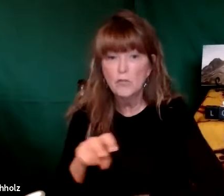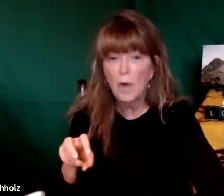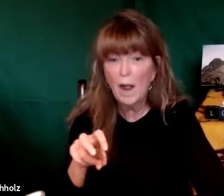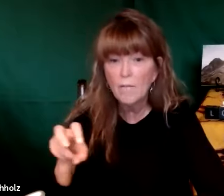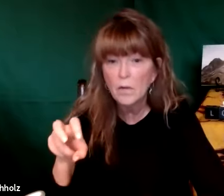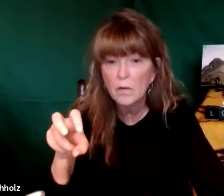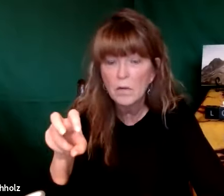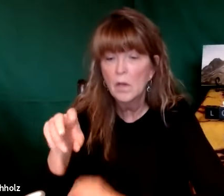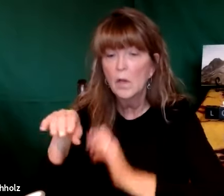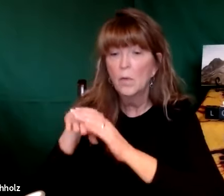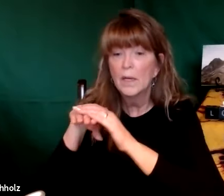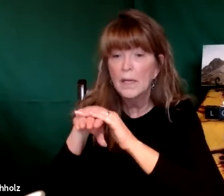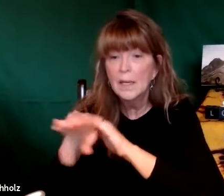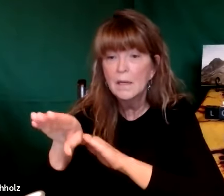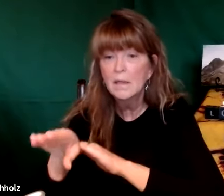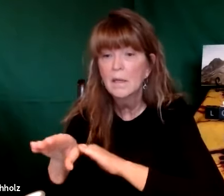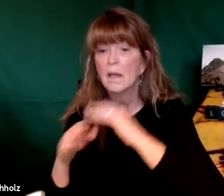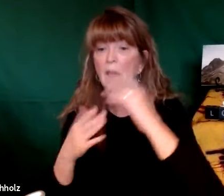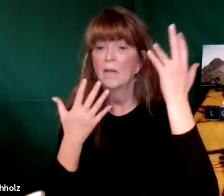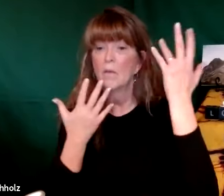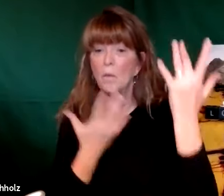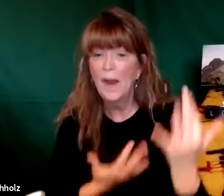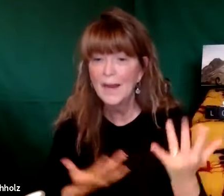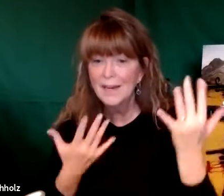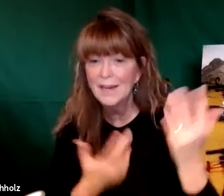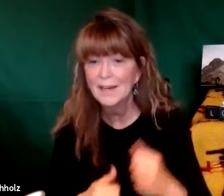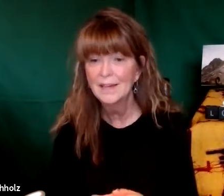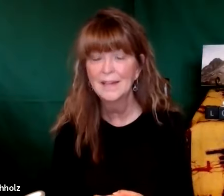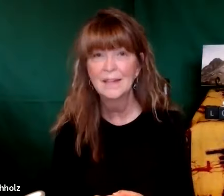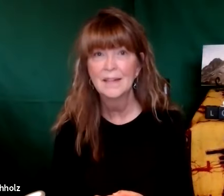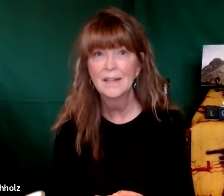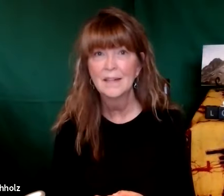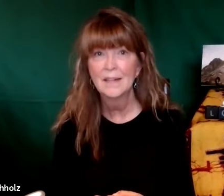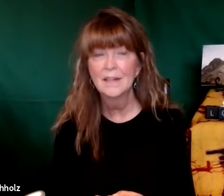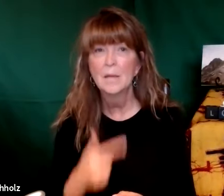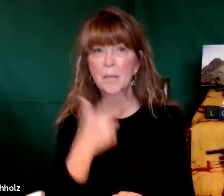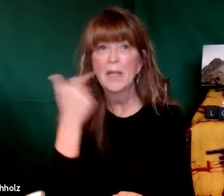so Elijah went into the climbed the mountain went into the cave and waited